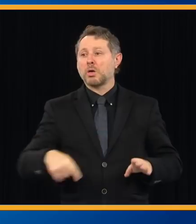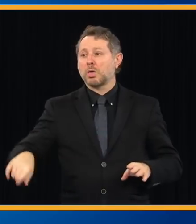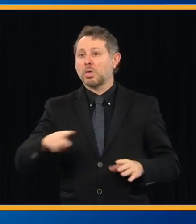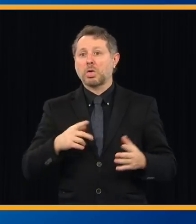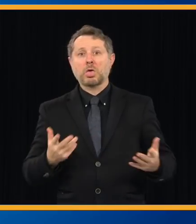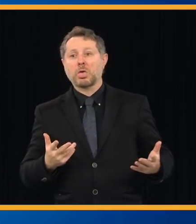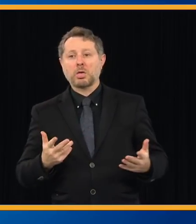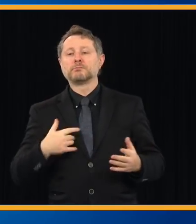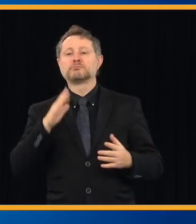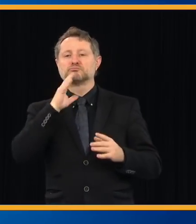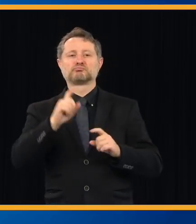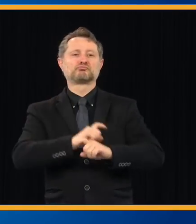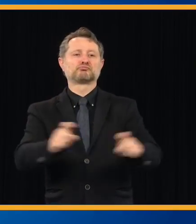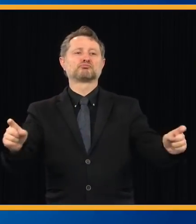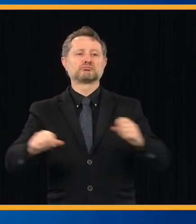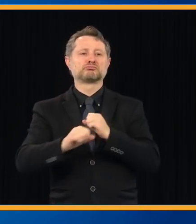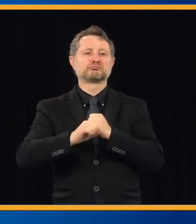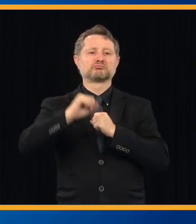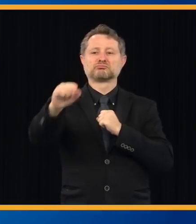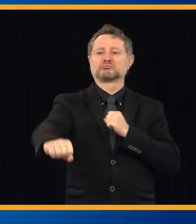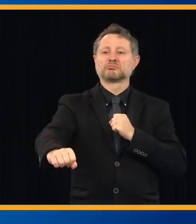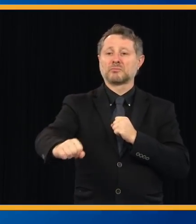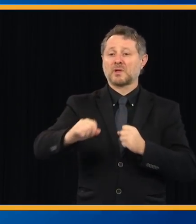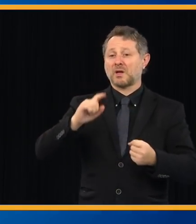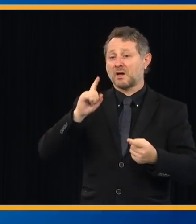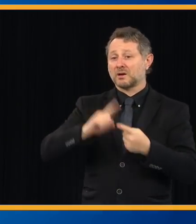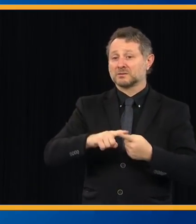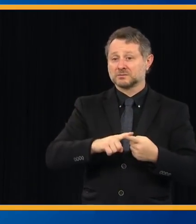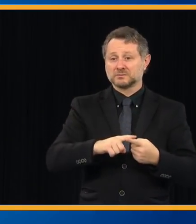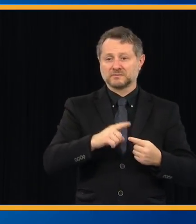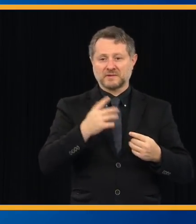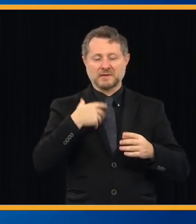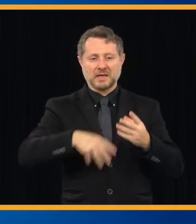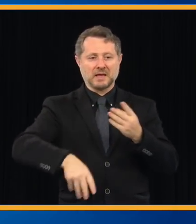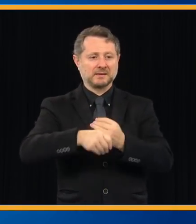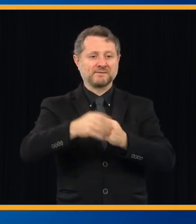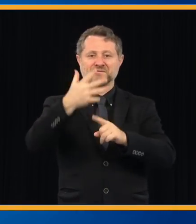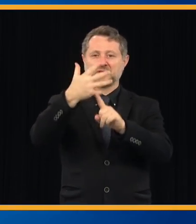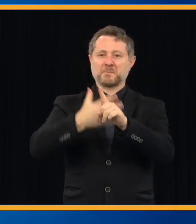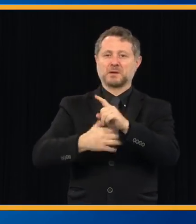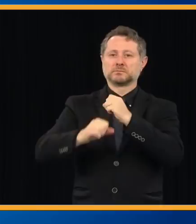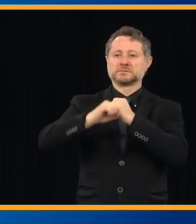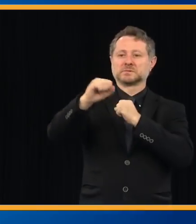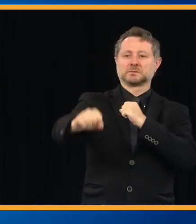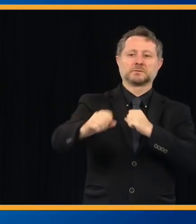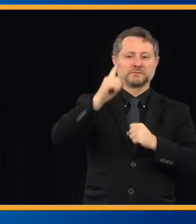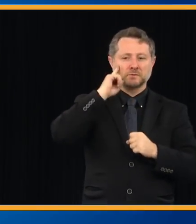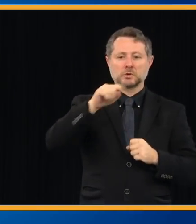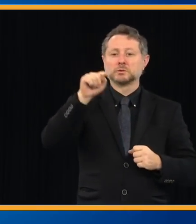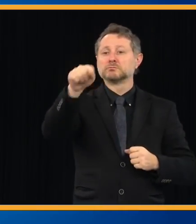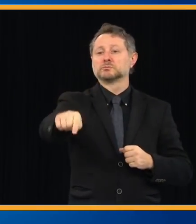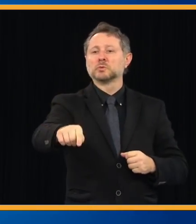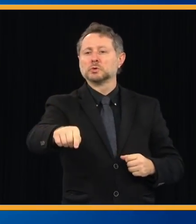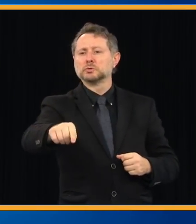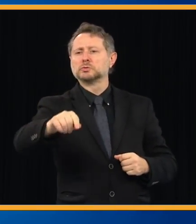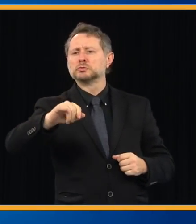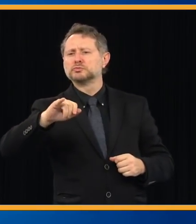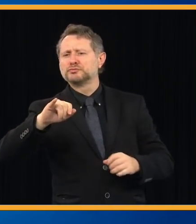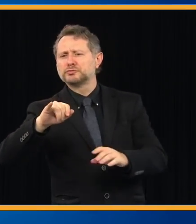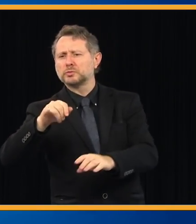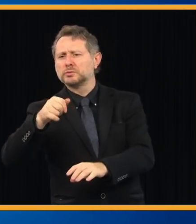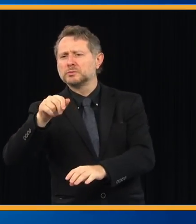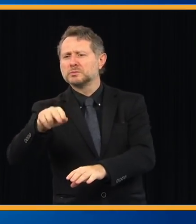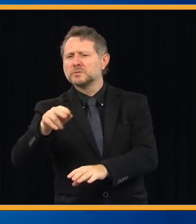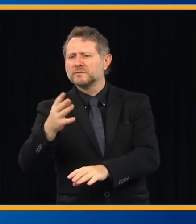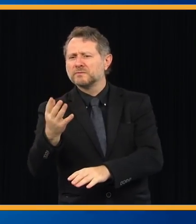that window, and we'll extend it for an additional 5 months until January 14th, because people need